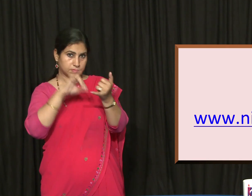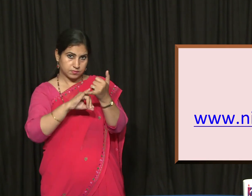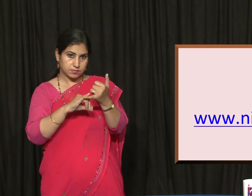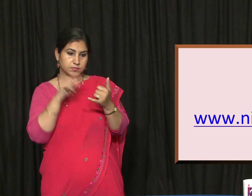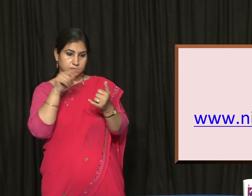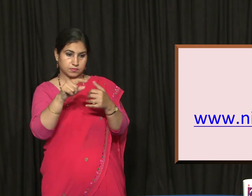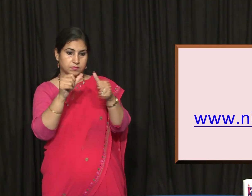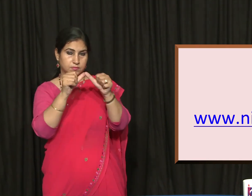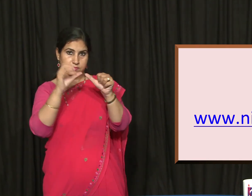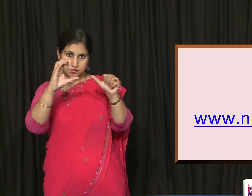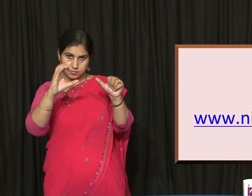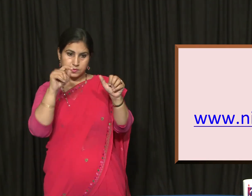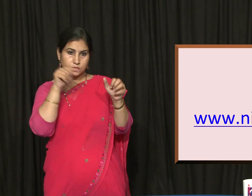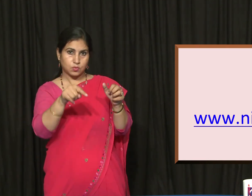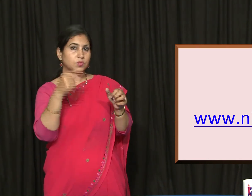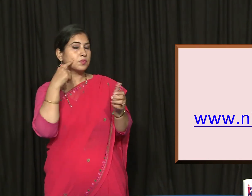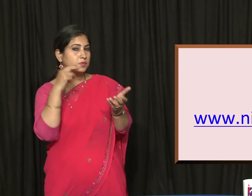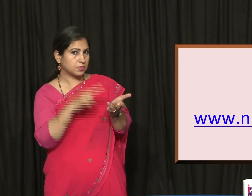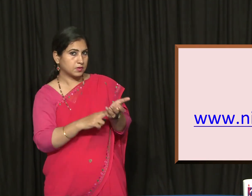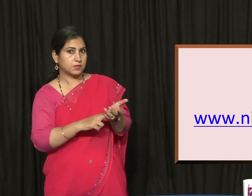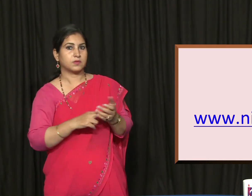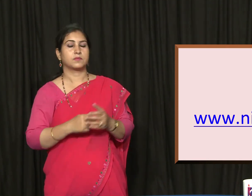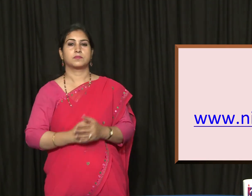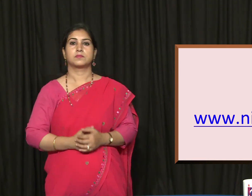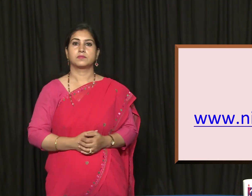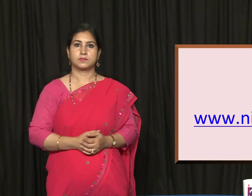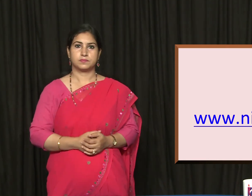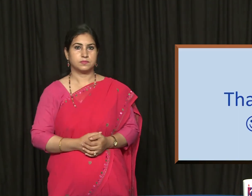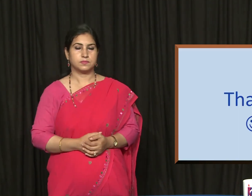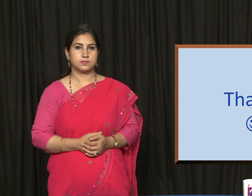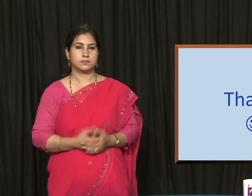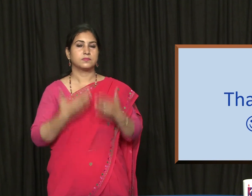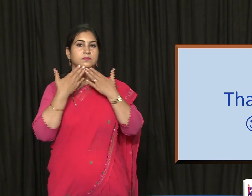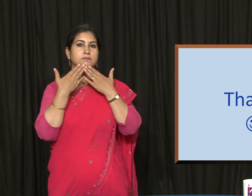www.nios.ac.in. Thank you so much.